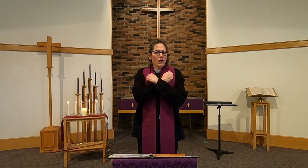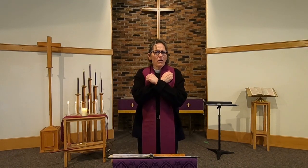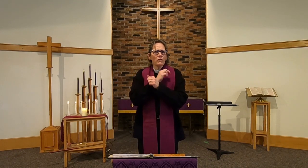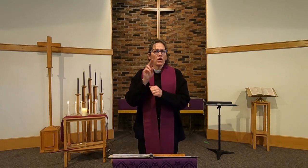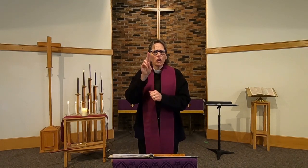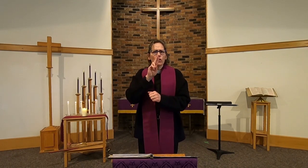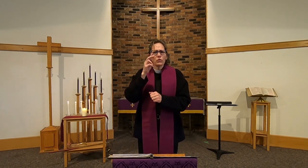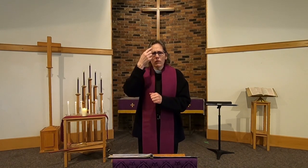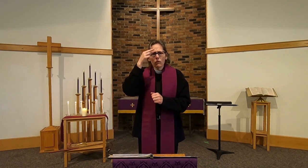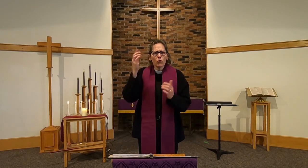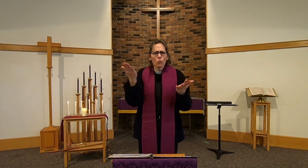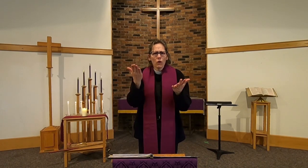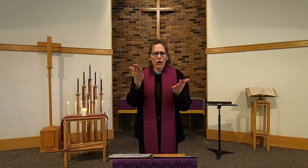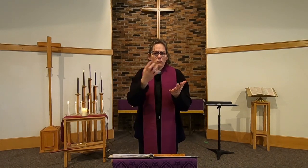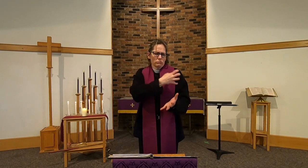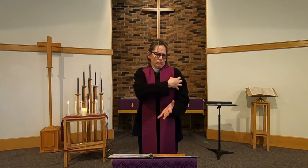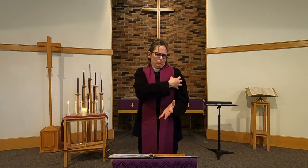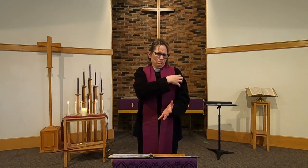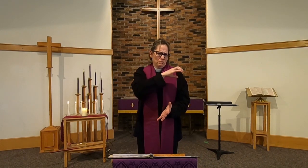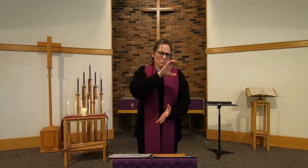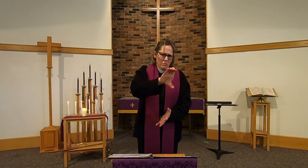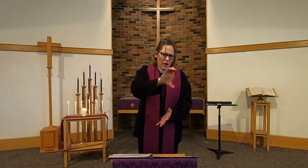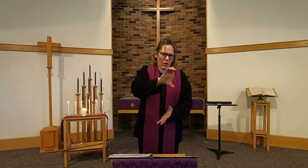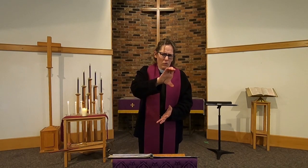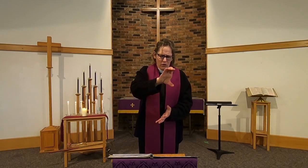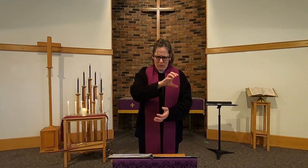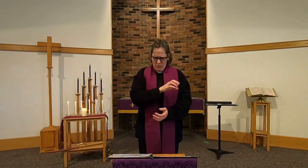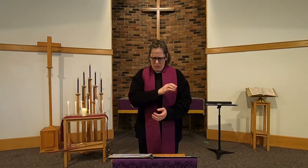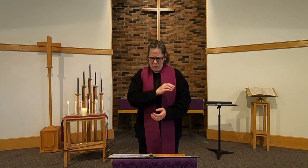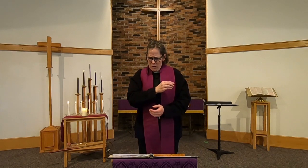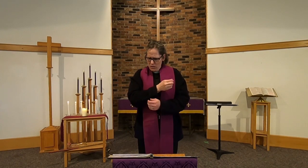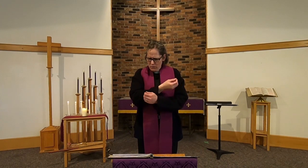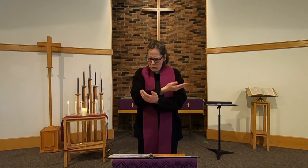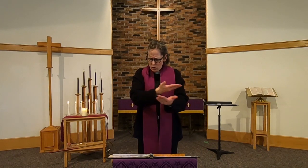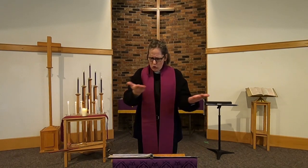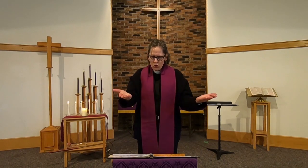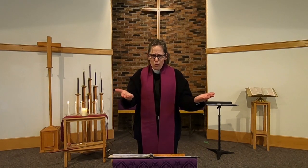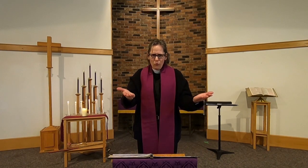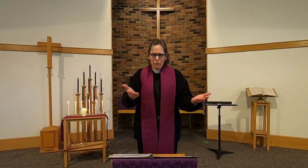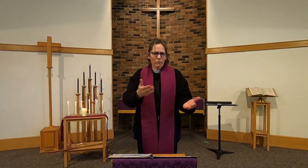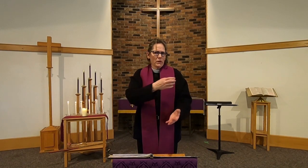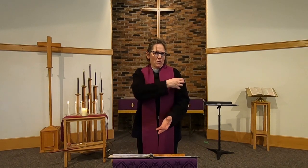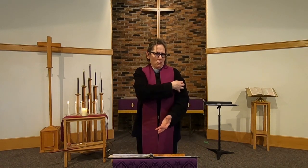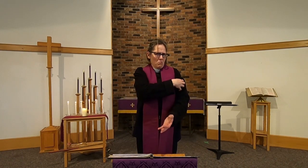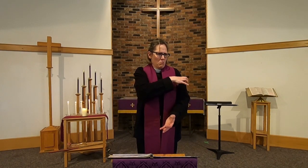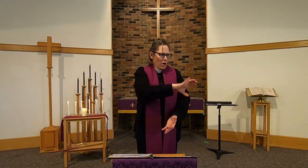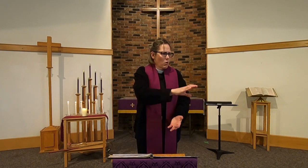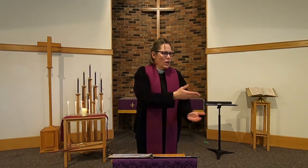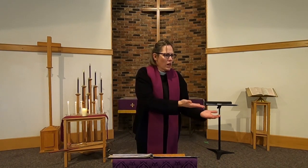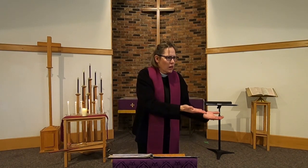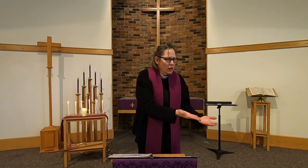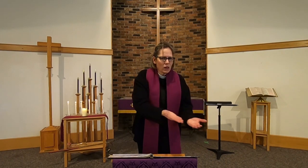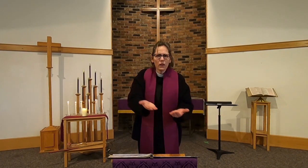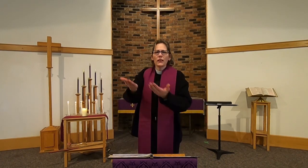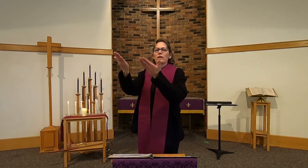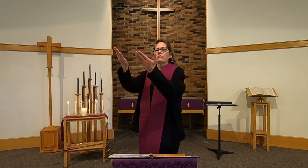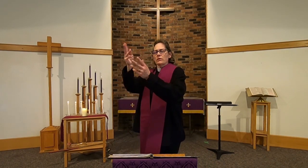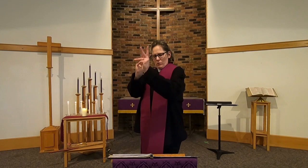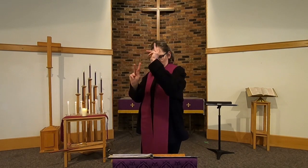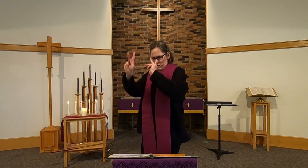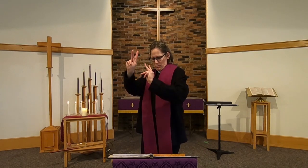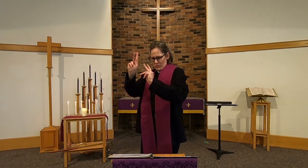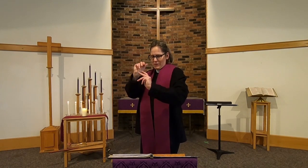using that love and power of love to lift up people,